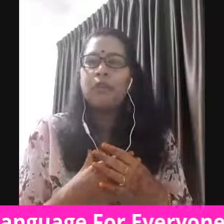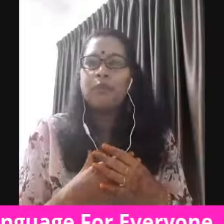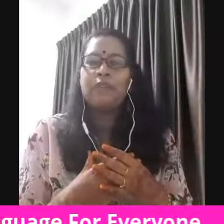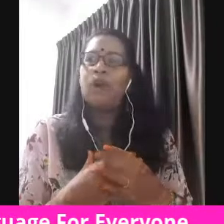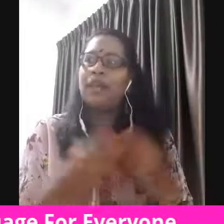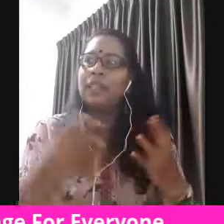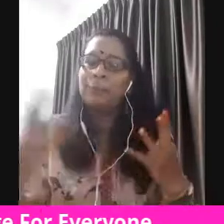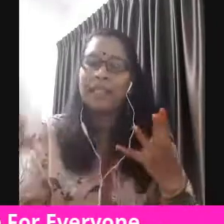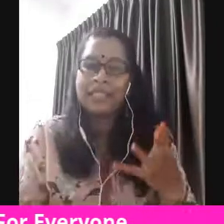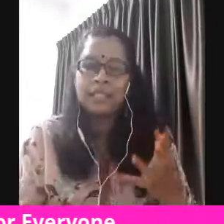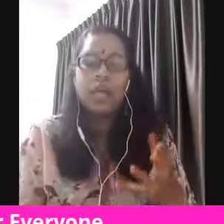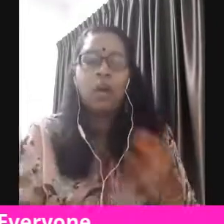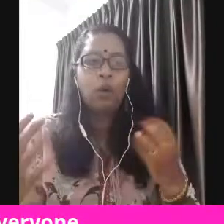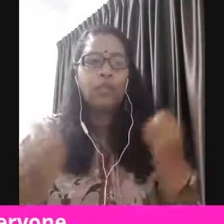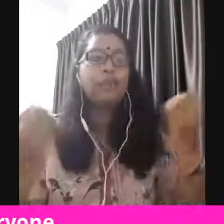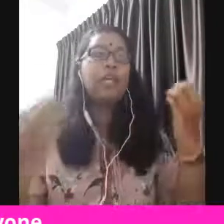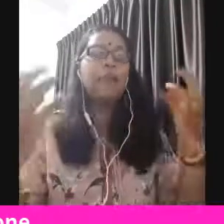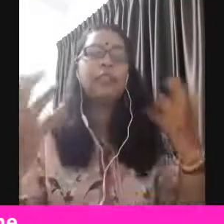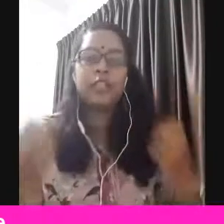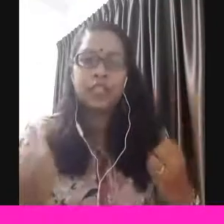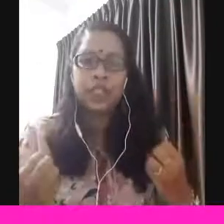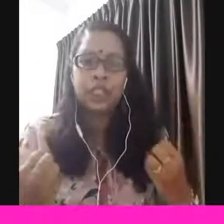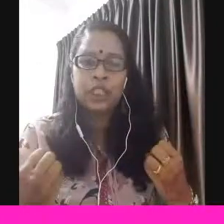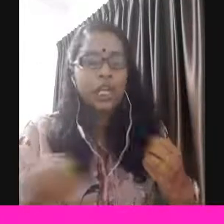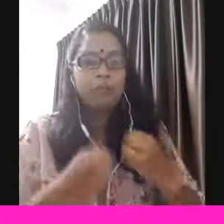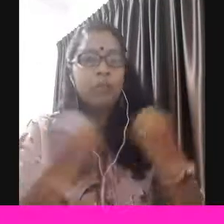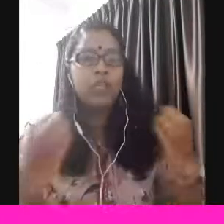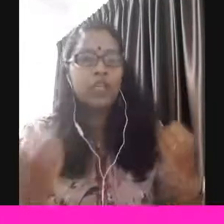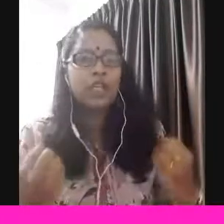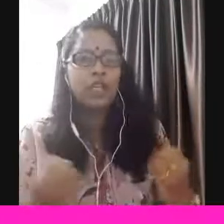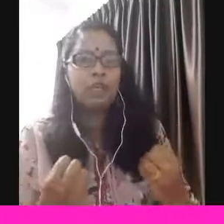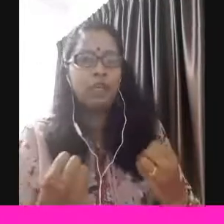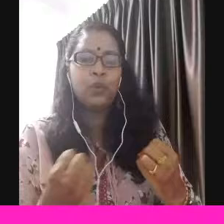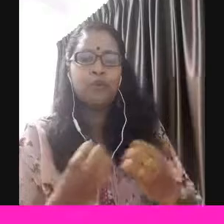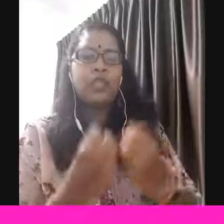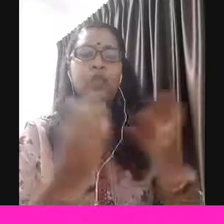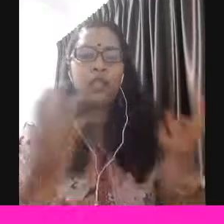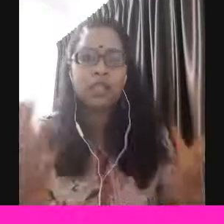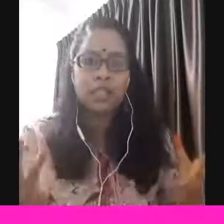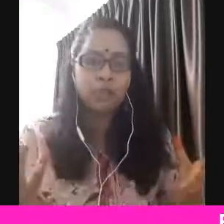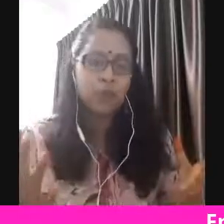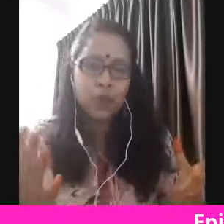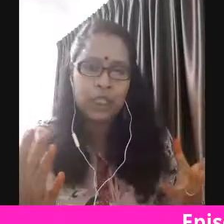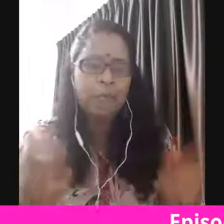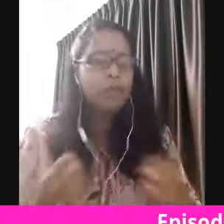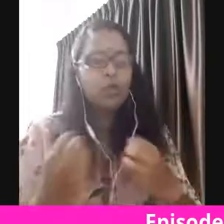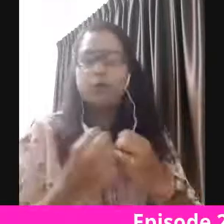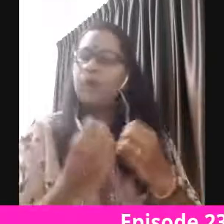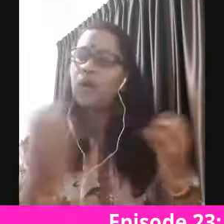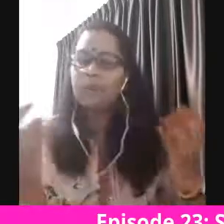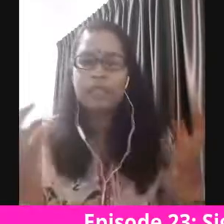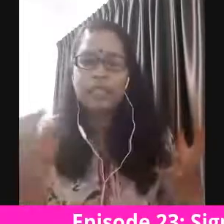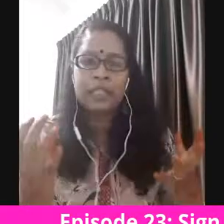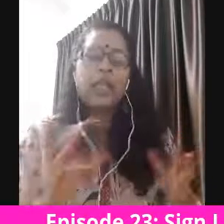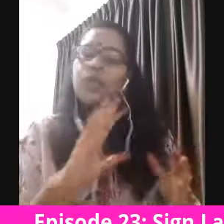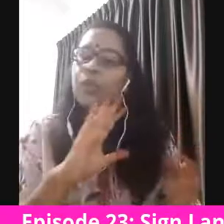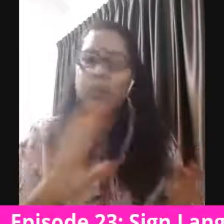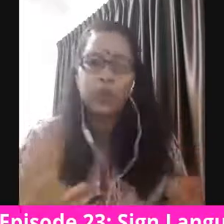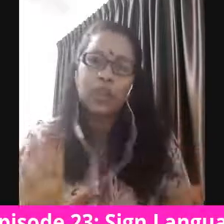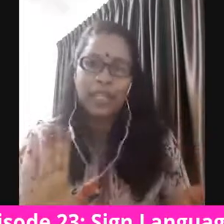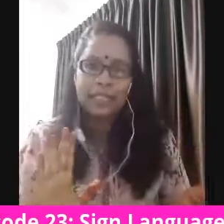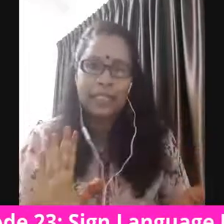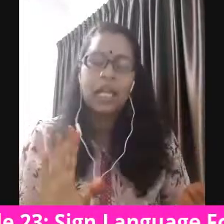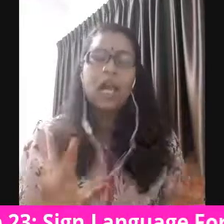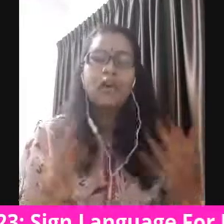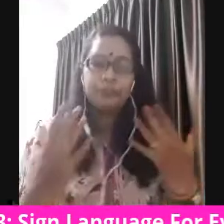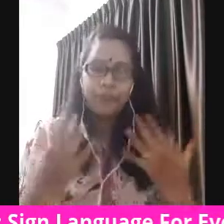We cannot wait for other parties. Oh, they will come and teach us. In Malaysia, they will do free courses in future. So we all will learn. No,